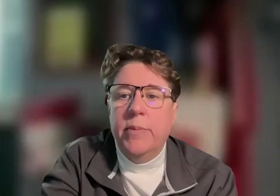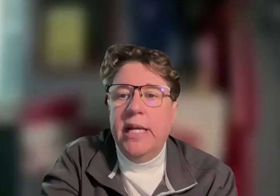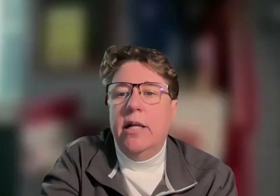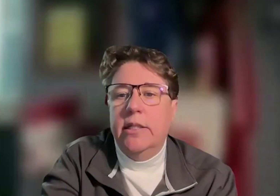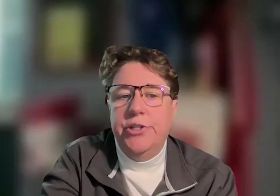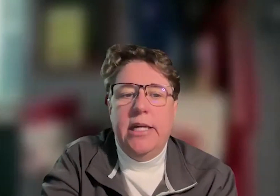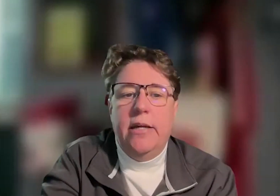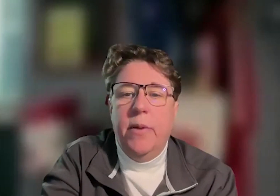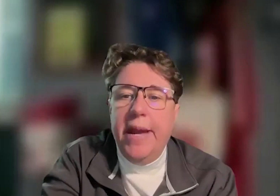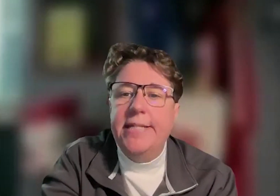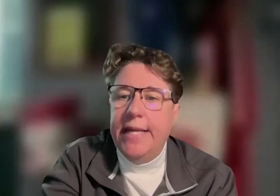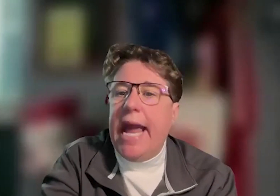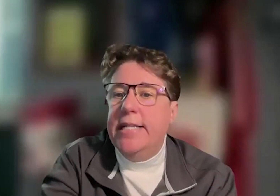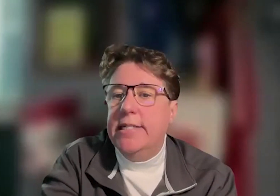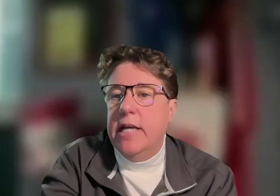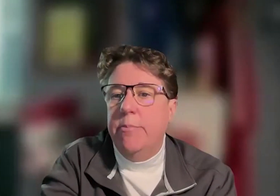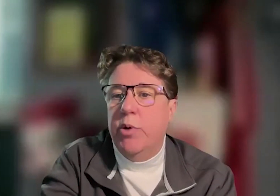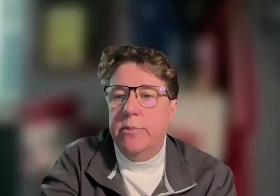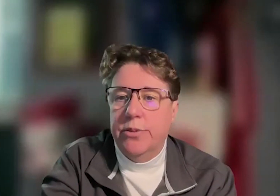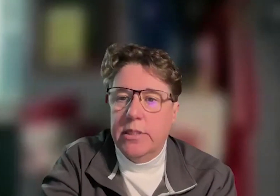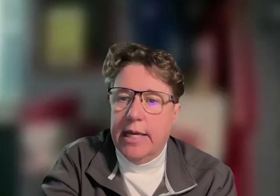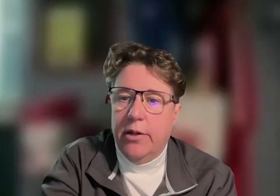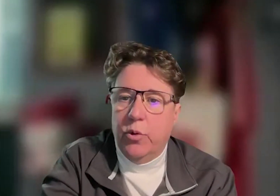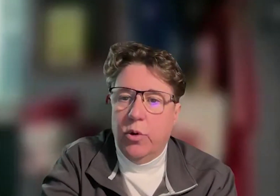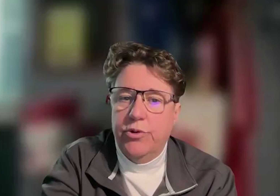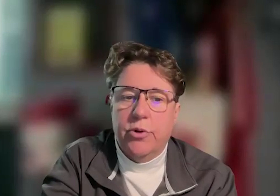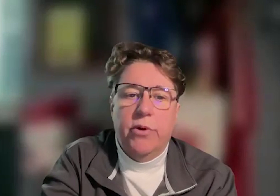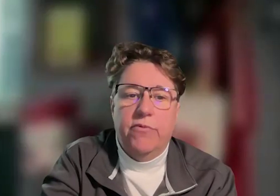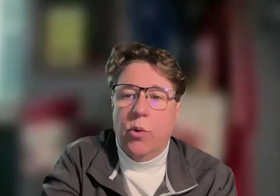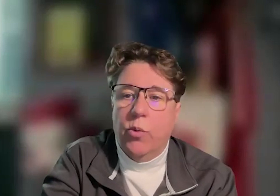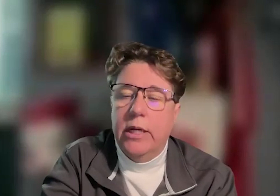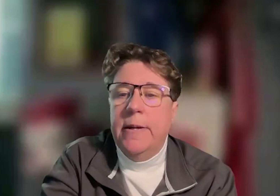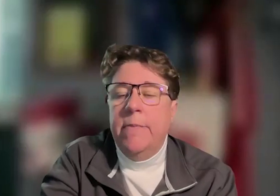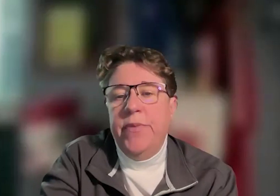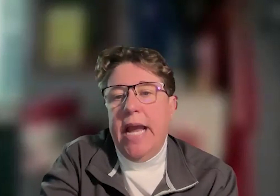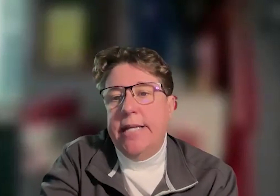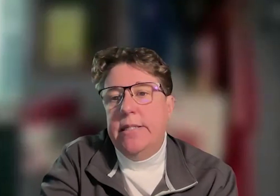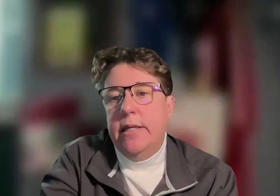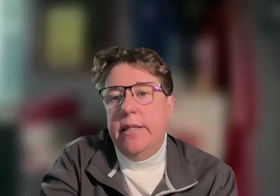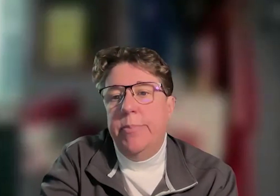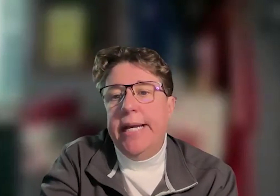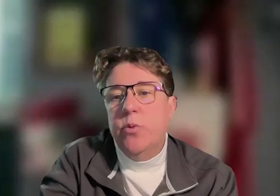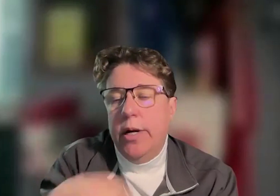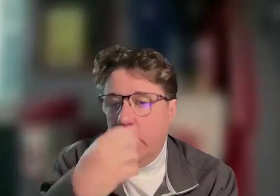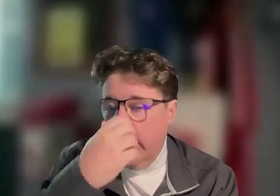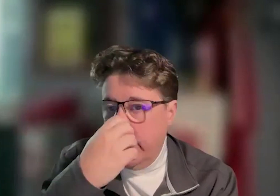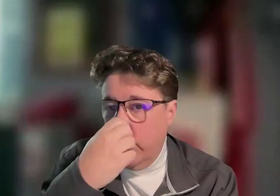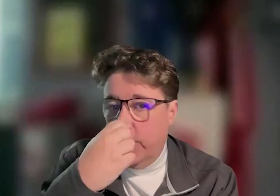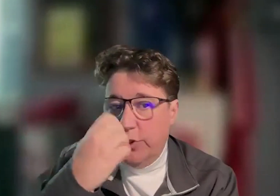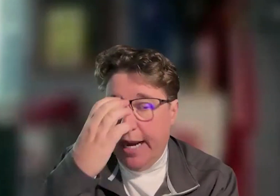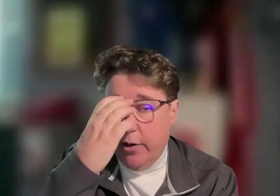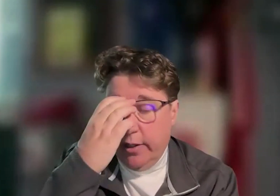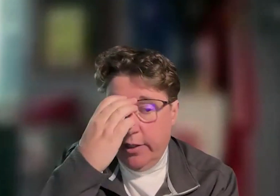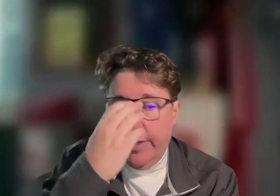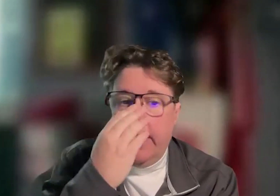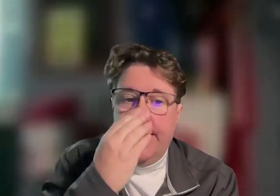new terminology the basic 8 design principles that Eleanor Ostrom put forward. And the biggest one, and the one I do